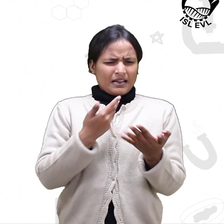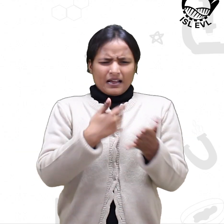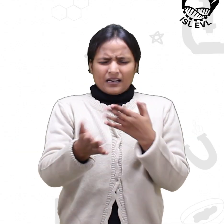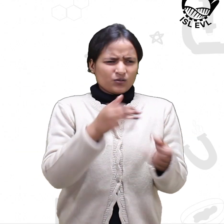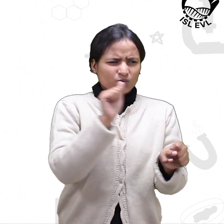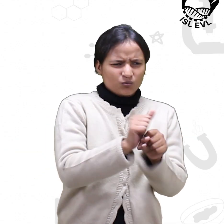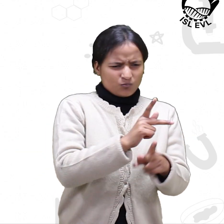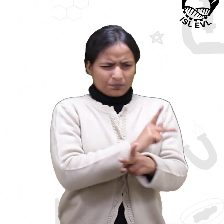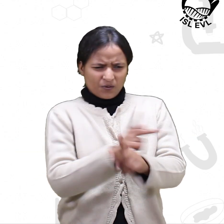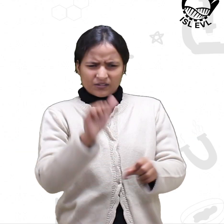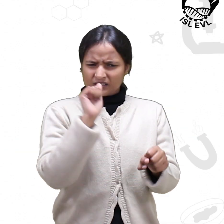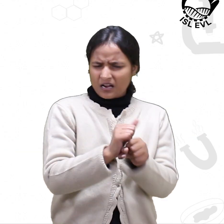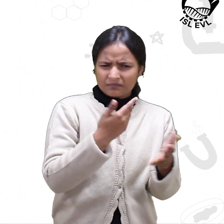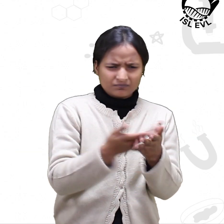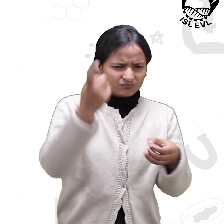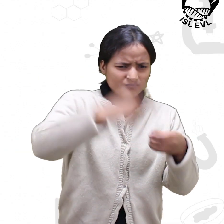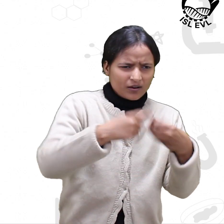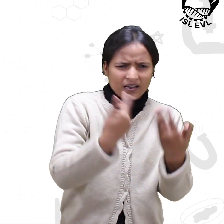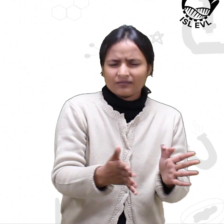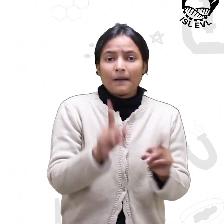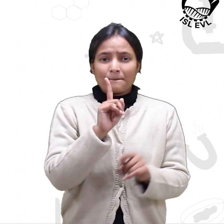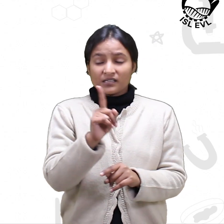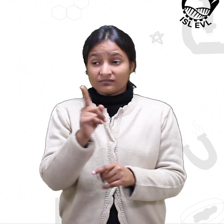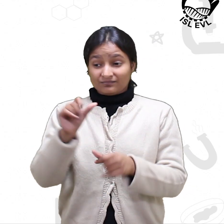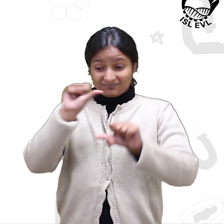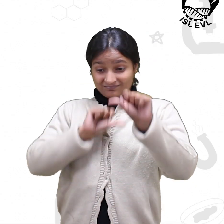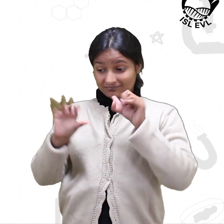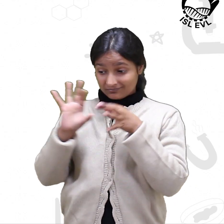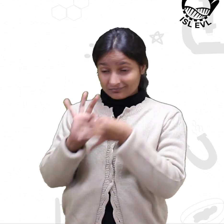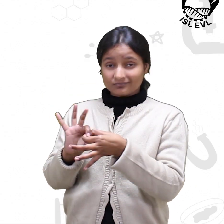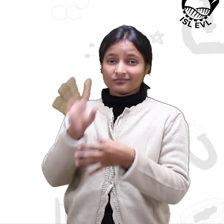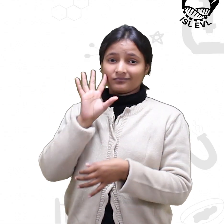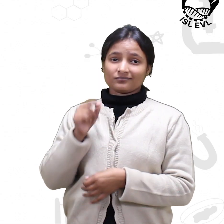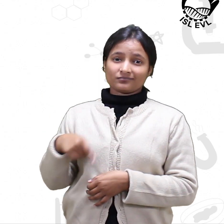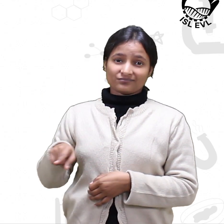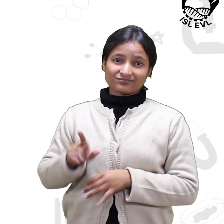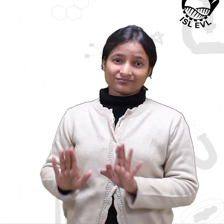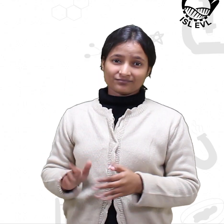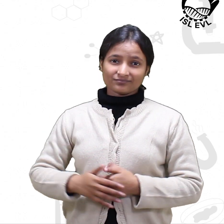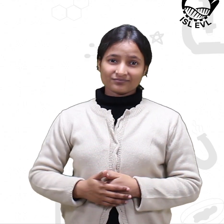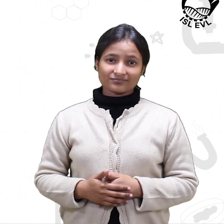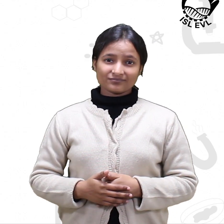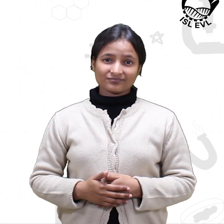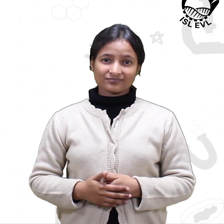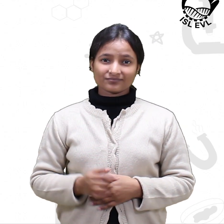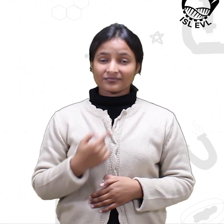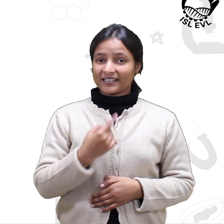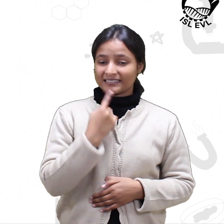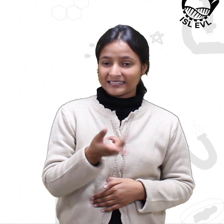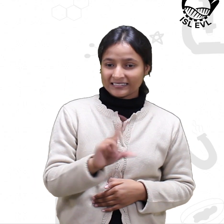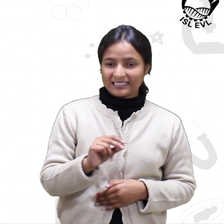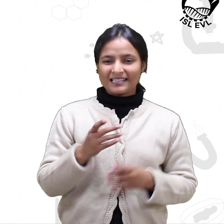have a scientific temper, no matter what you do in life. I think that is a very important thing. But again, luckily for